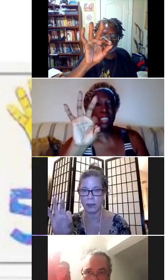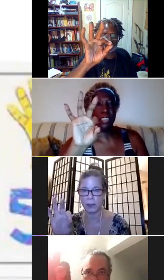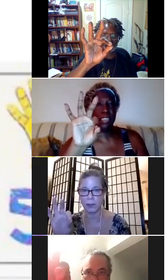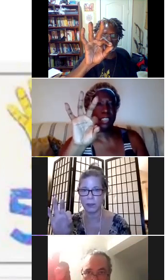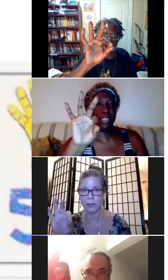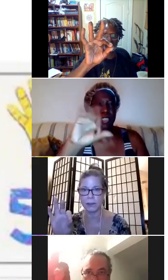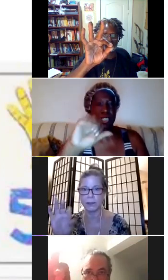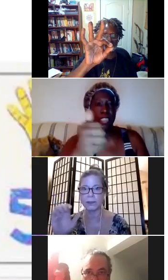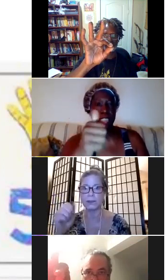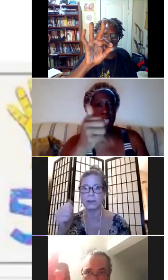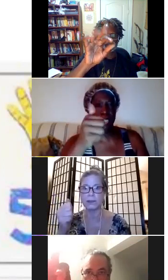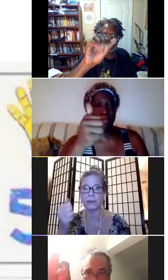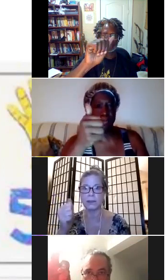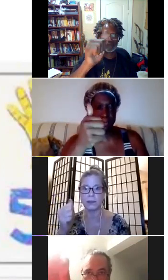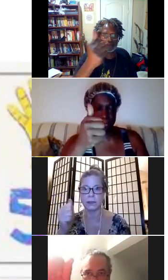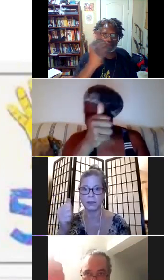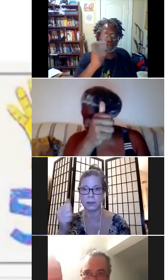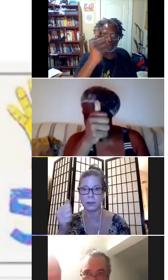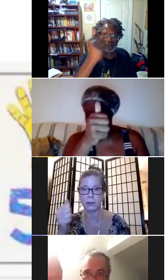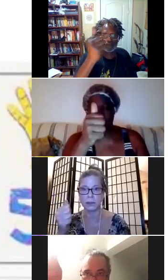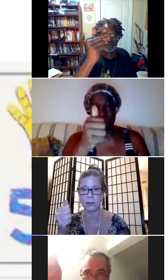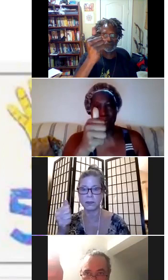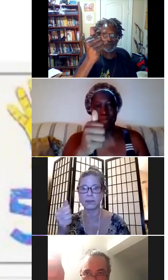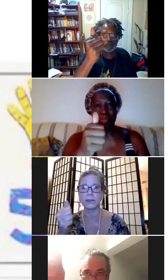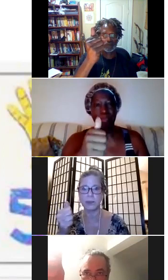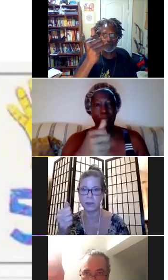9, 10,